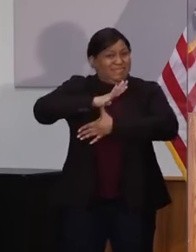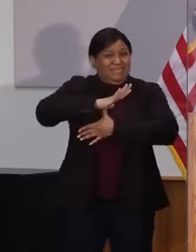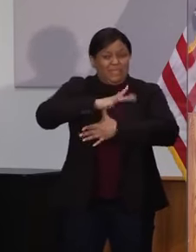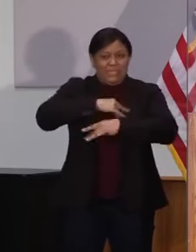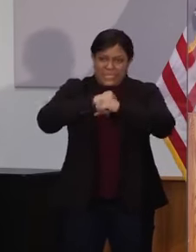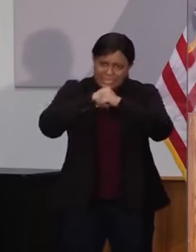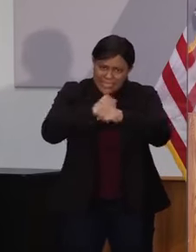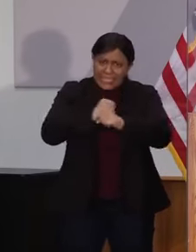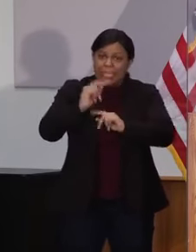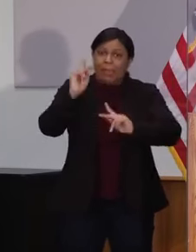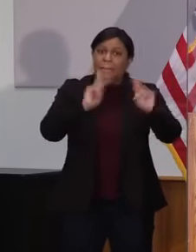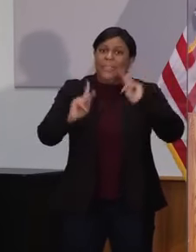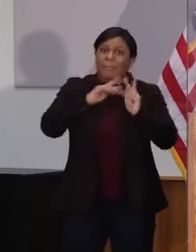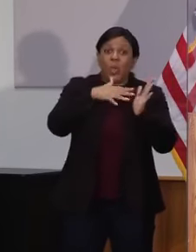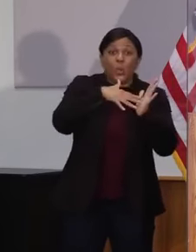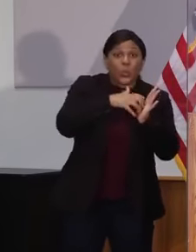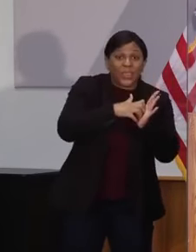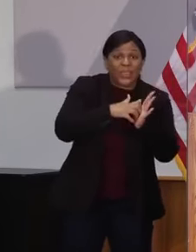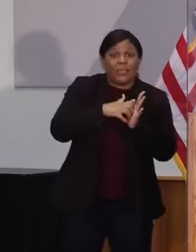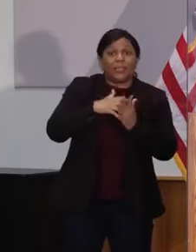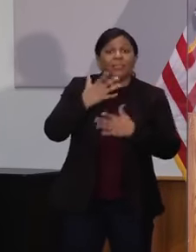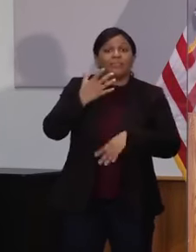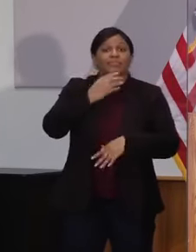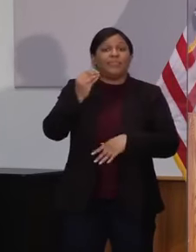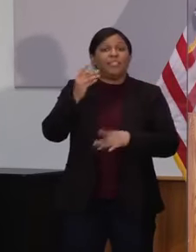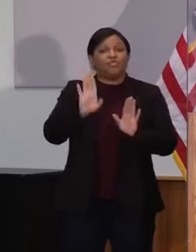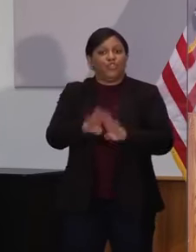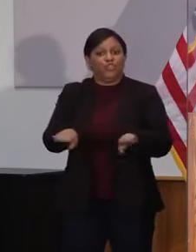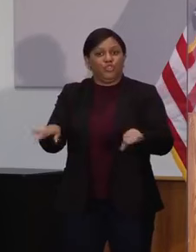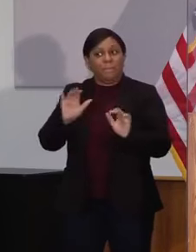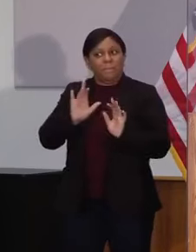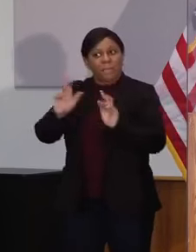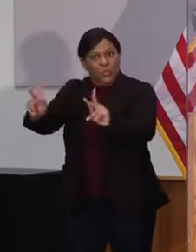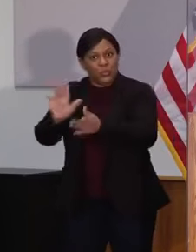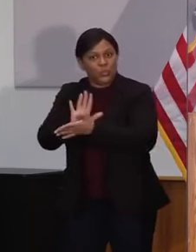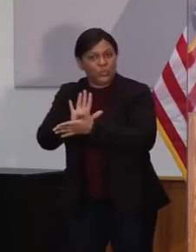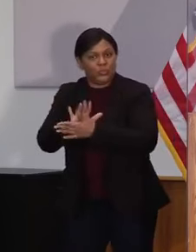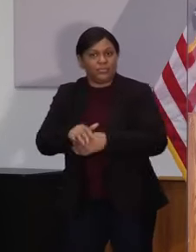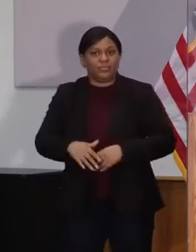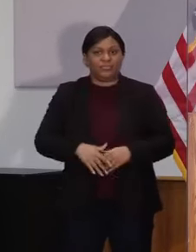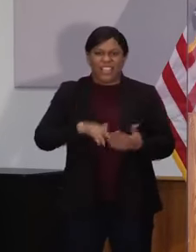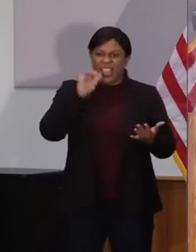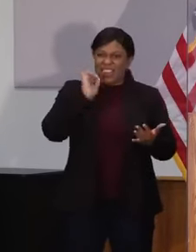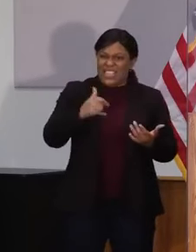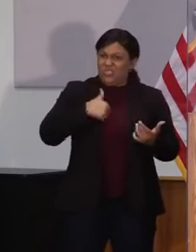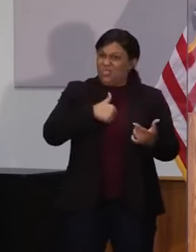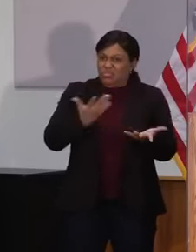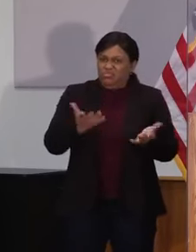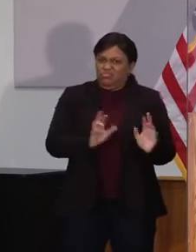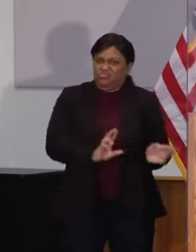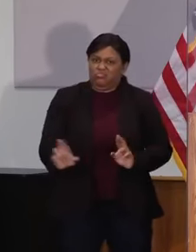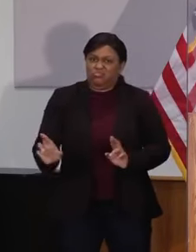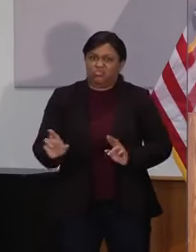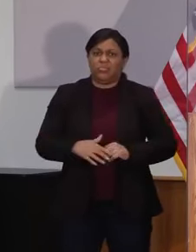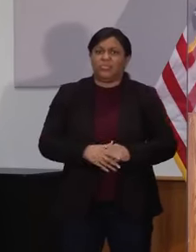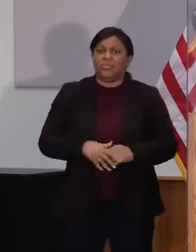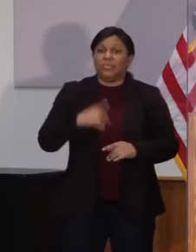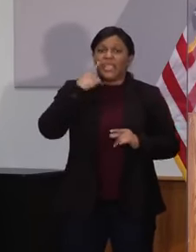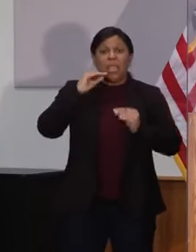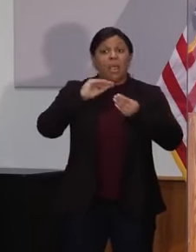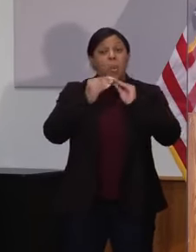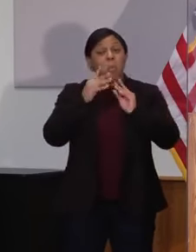kids back in school. And I think that's where we're moving. We're having lots of conversations around that. I think the data is coming out over the last several months